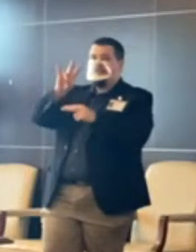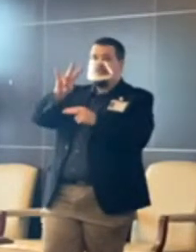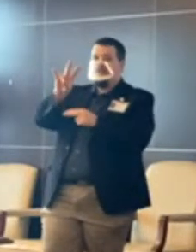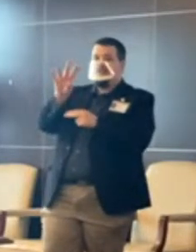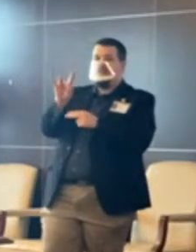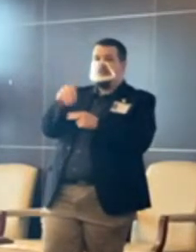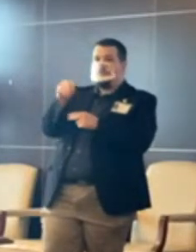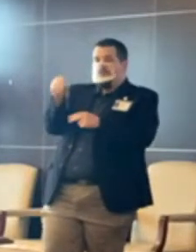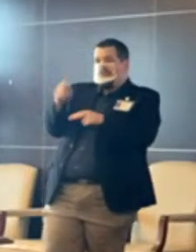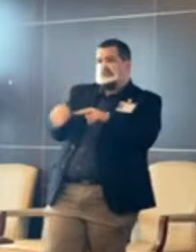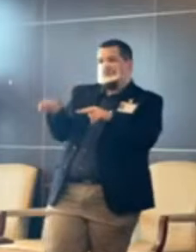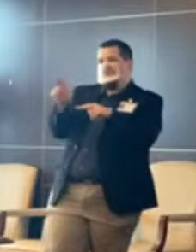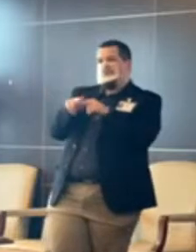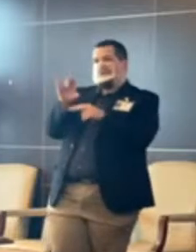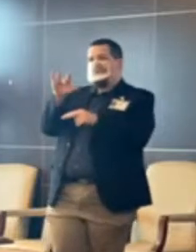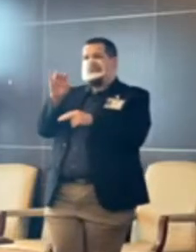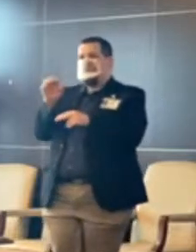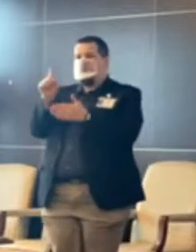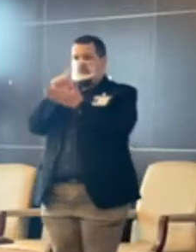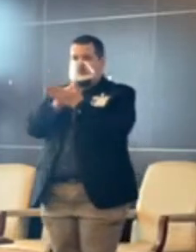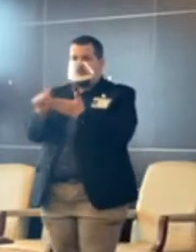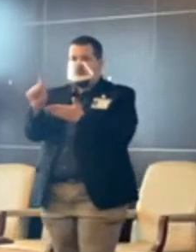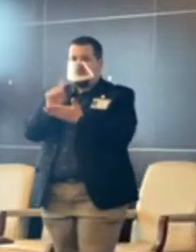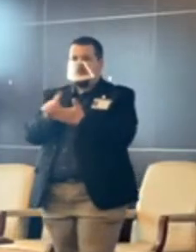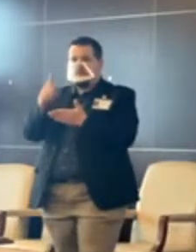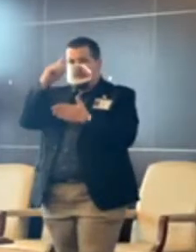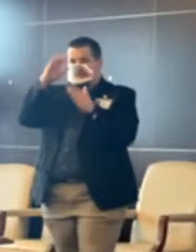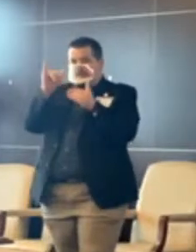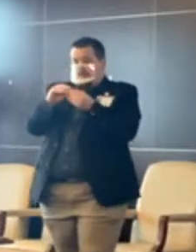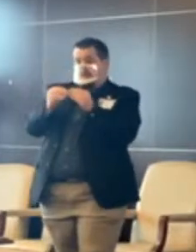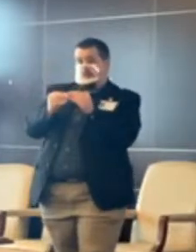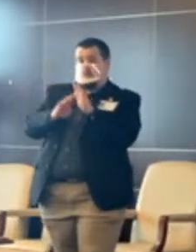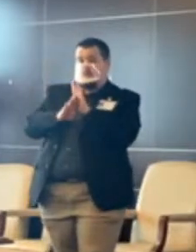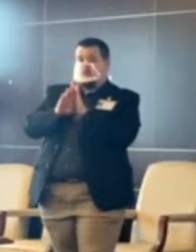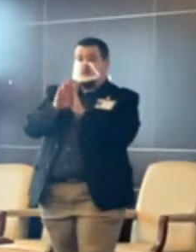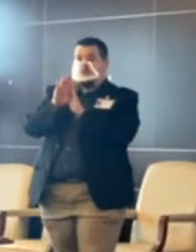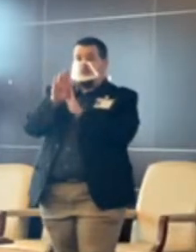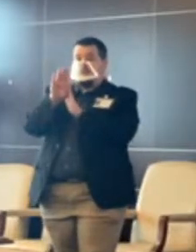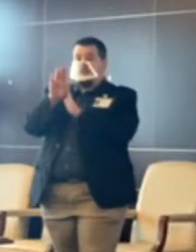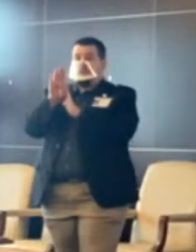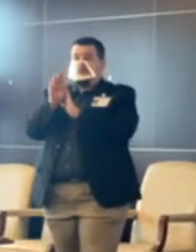78% increase in cases week over week, and we expect that number to grow.